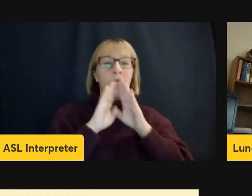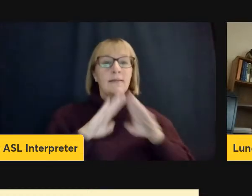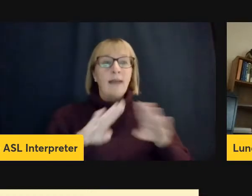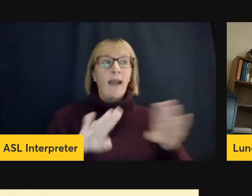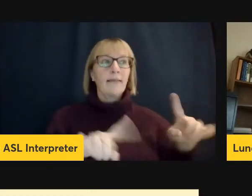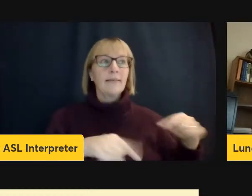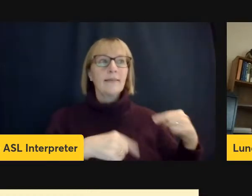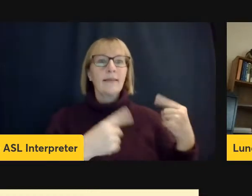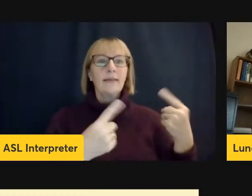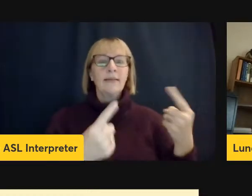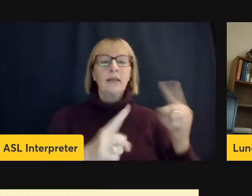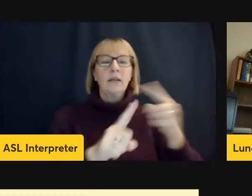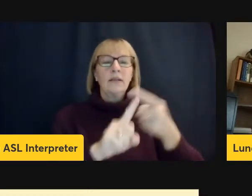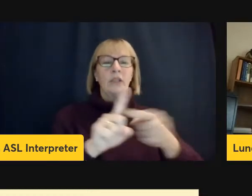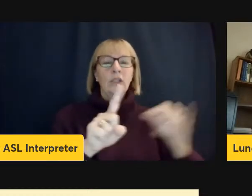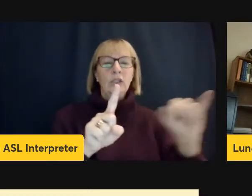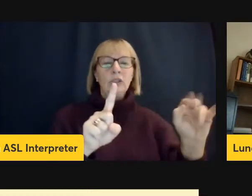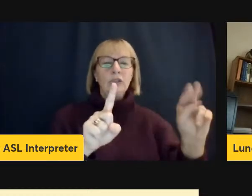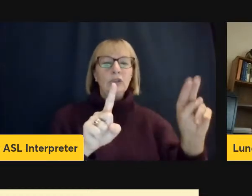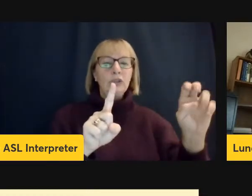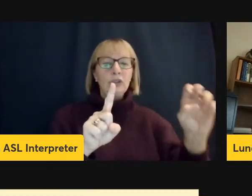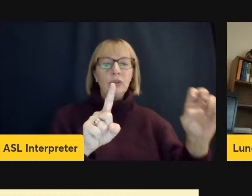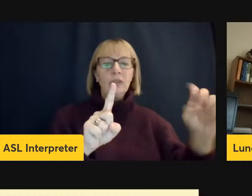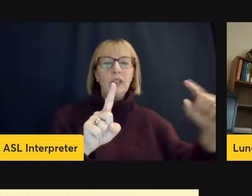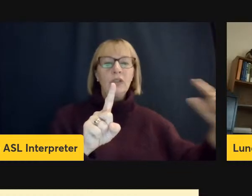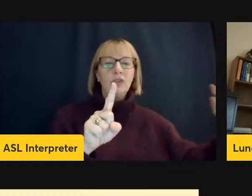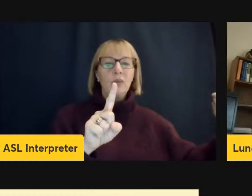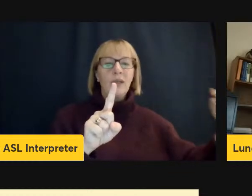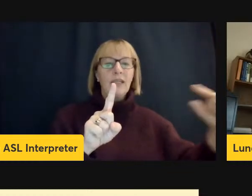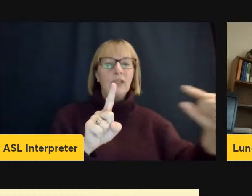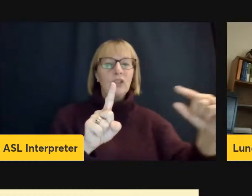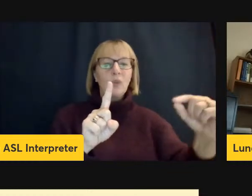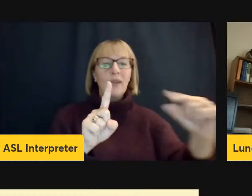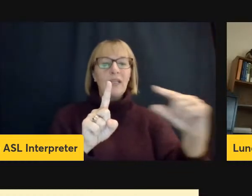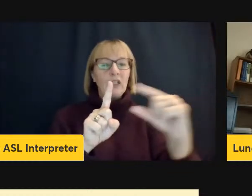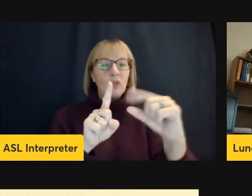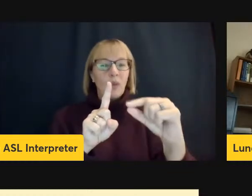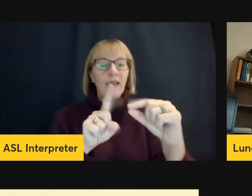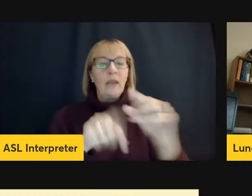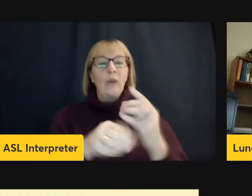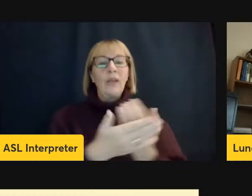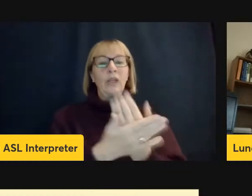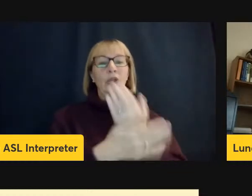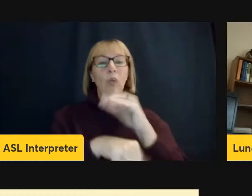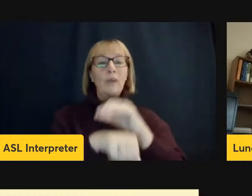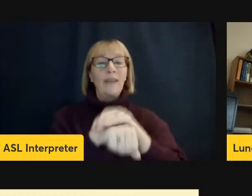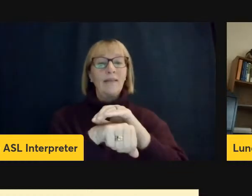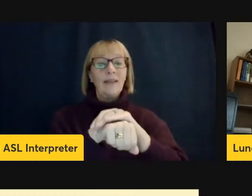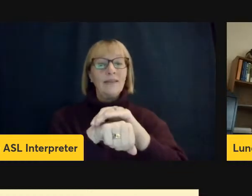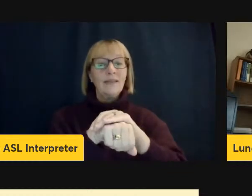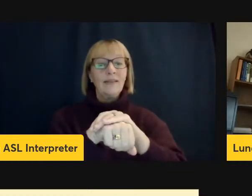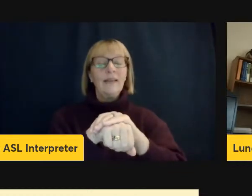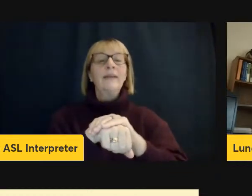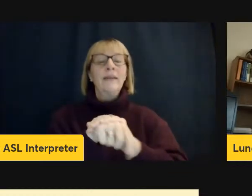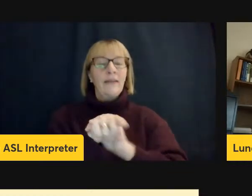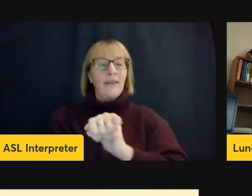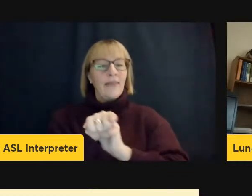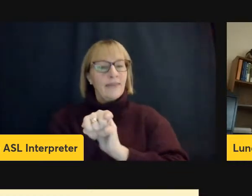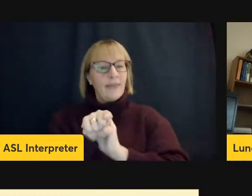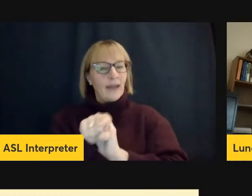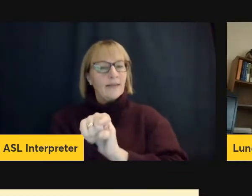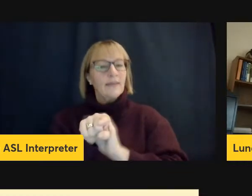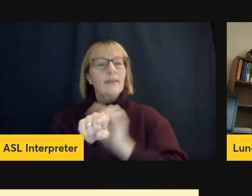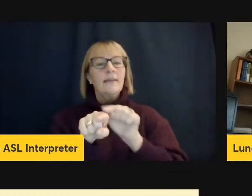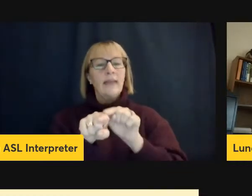2020, June 2020, when New England Journal of Medicine published an article that